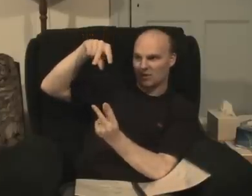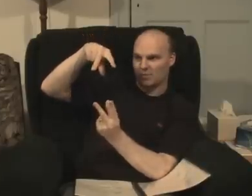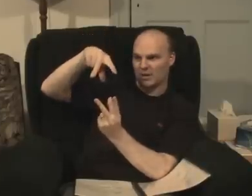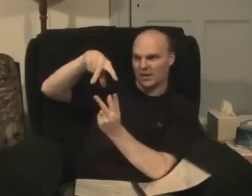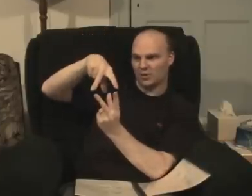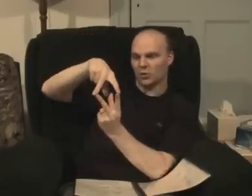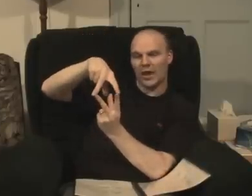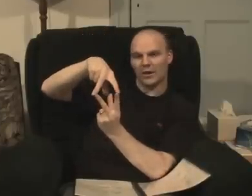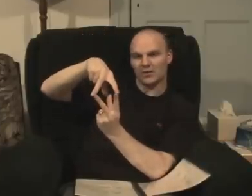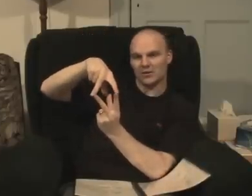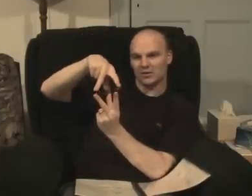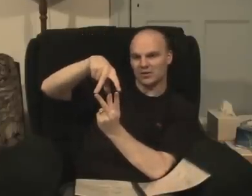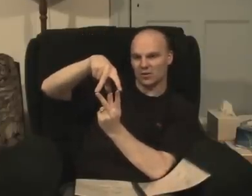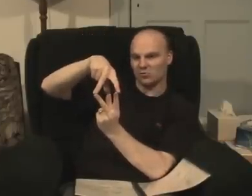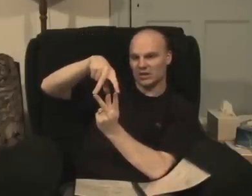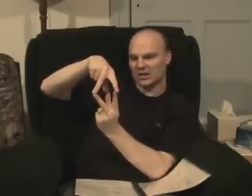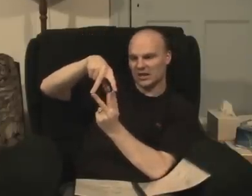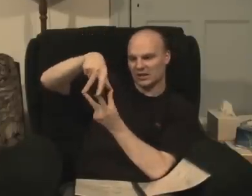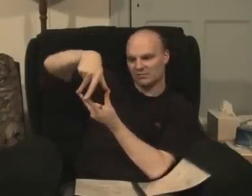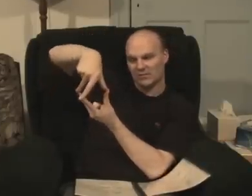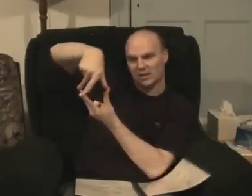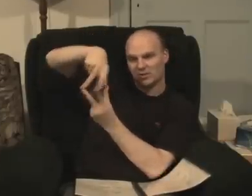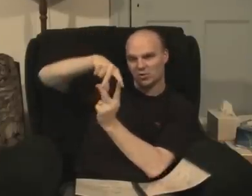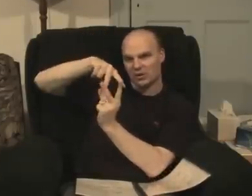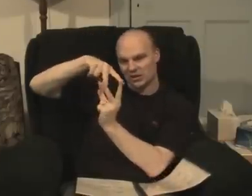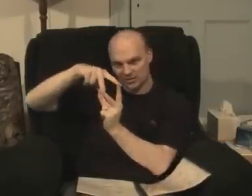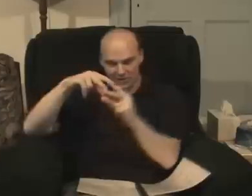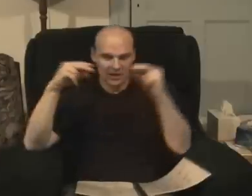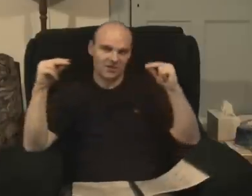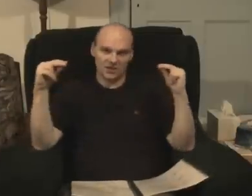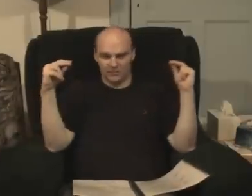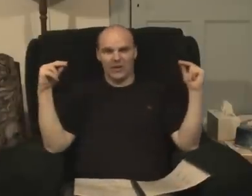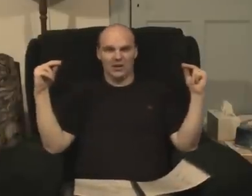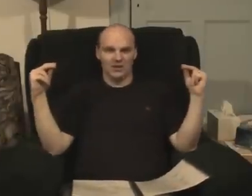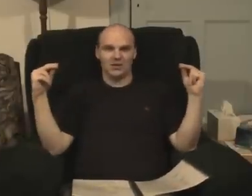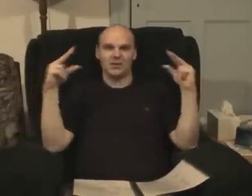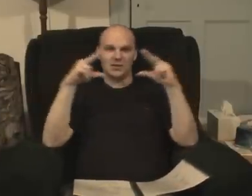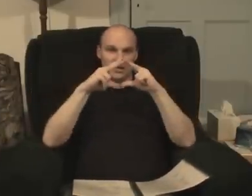up and all out to all meet together at the end. So Sydney.